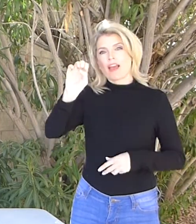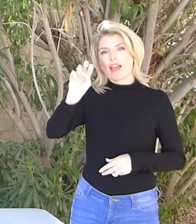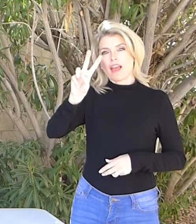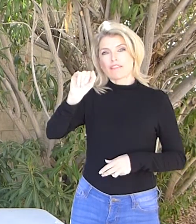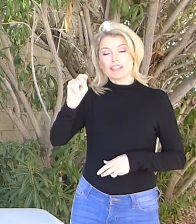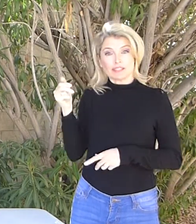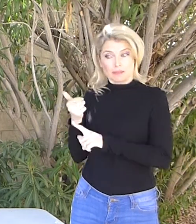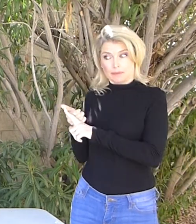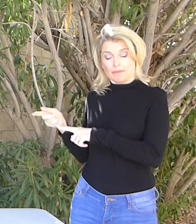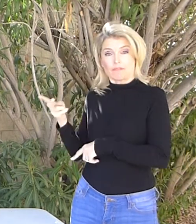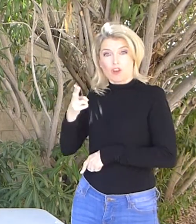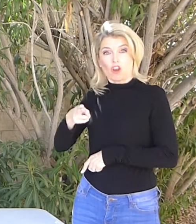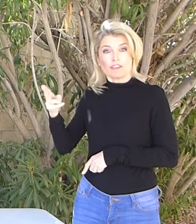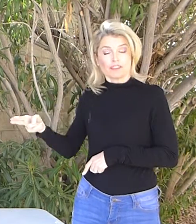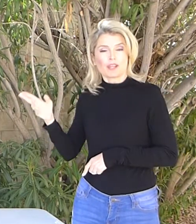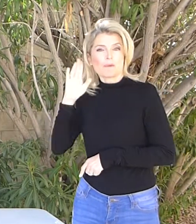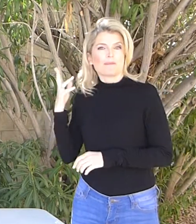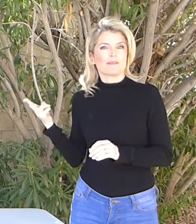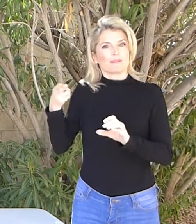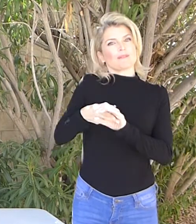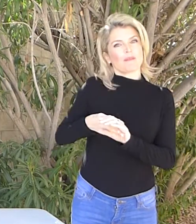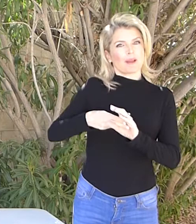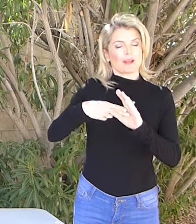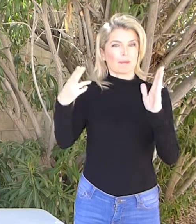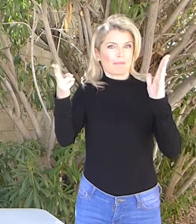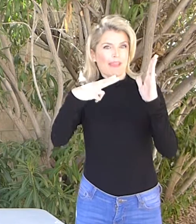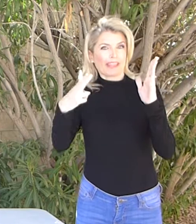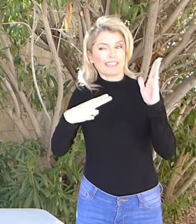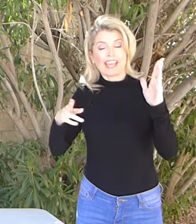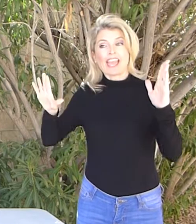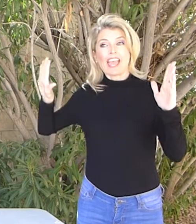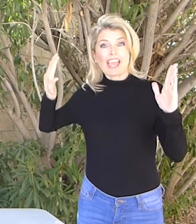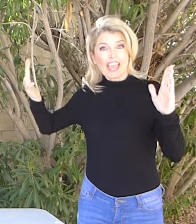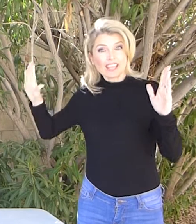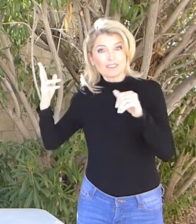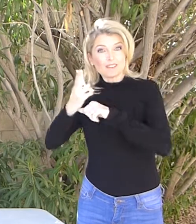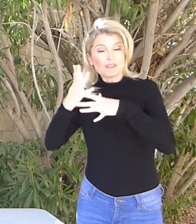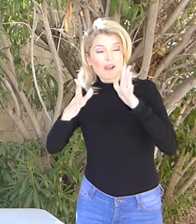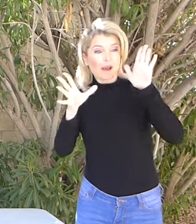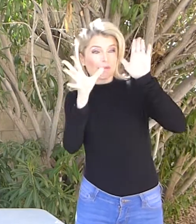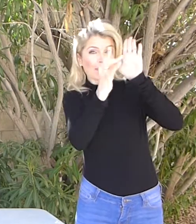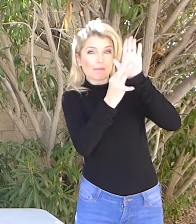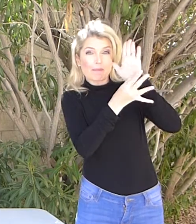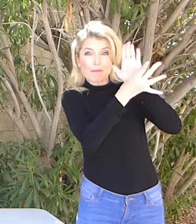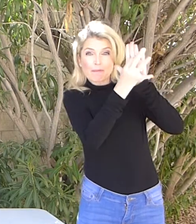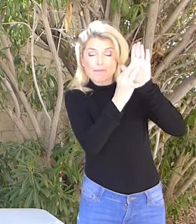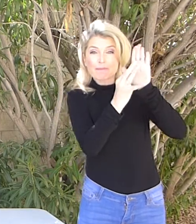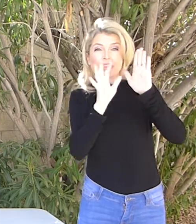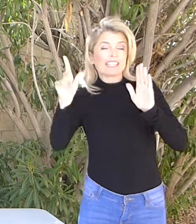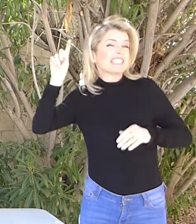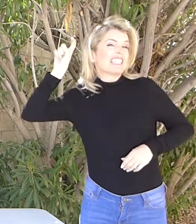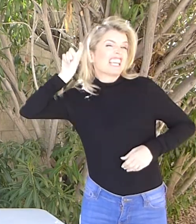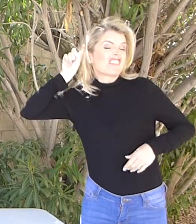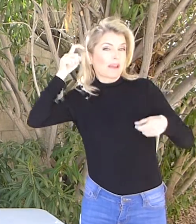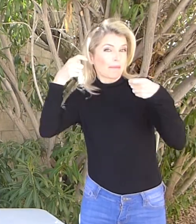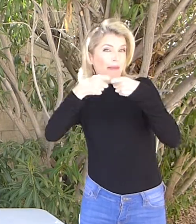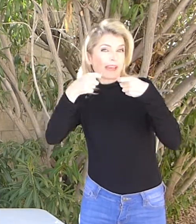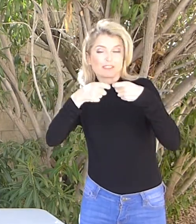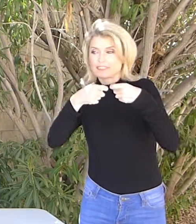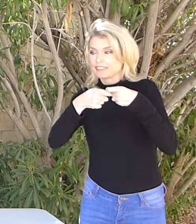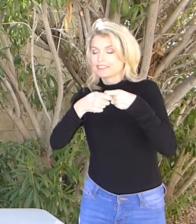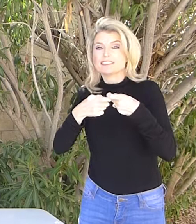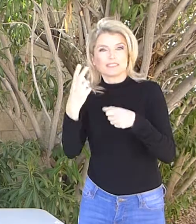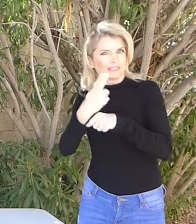of hearing, is going to join us. And it was actually his hearing aid batteries, want to show me your hearing aids, Evan?